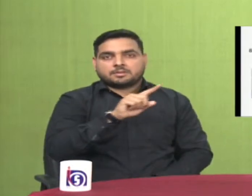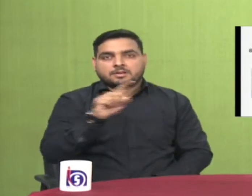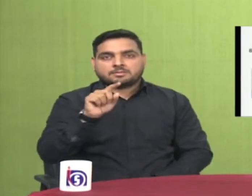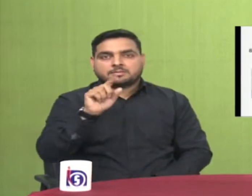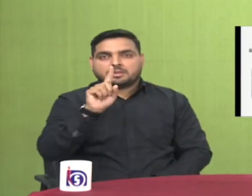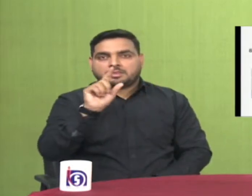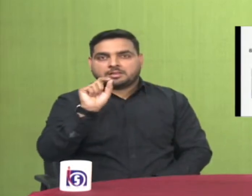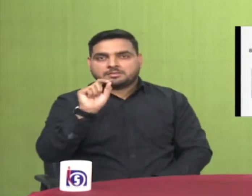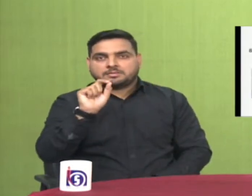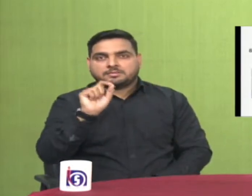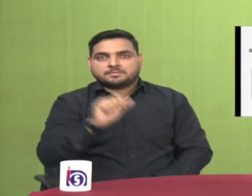8 to 10 months,